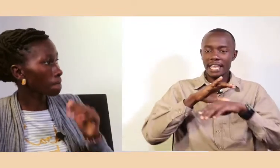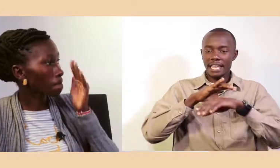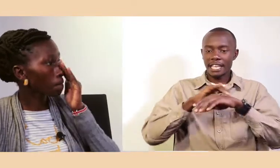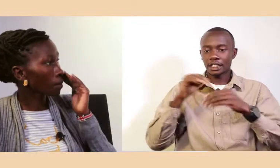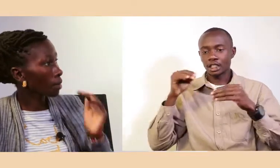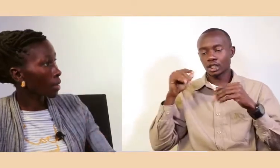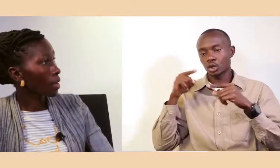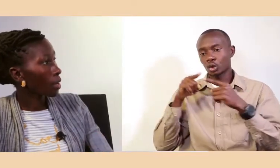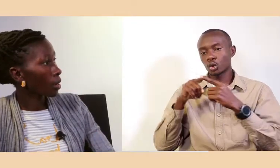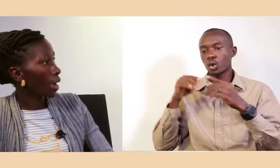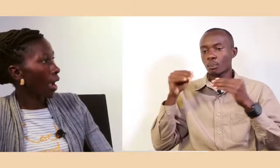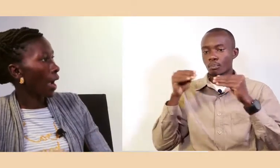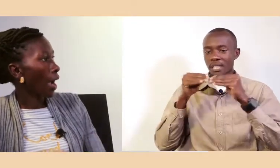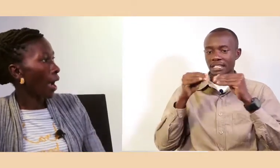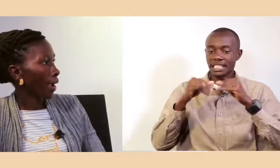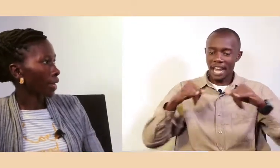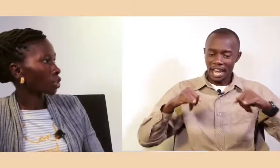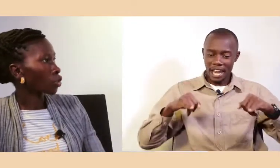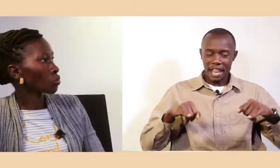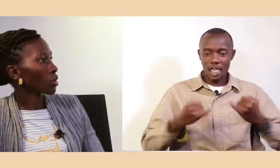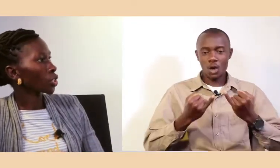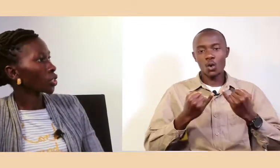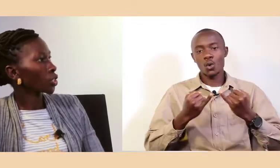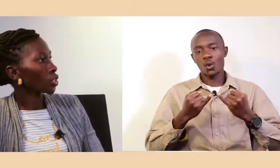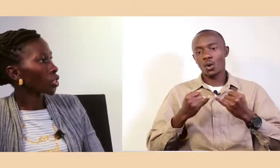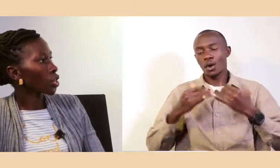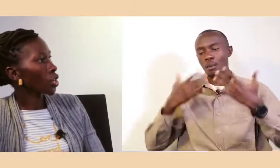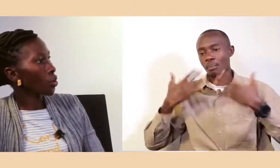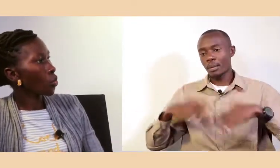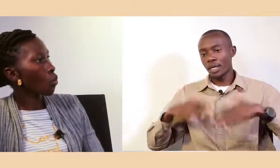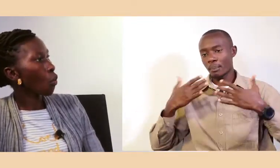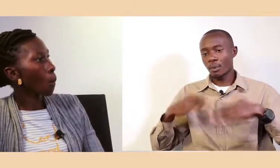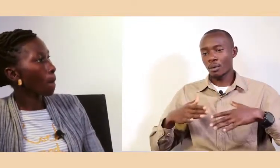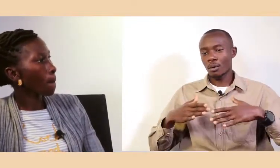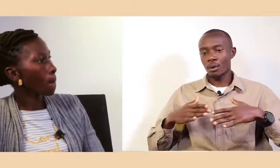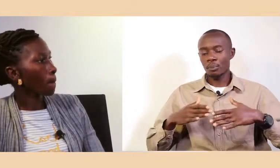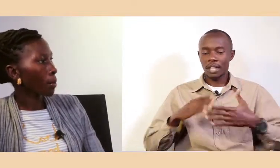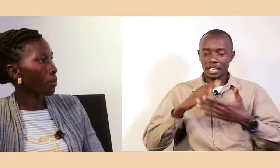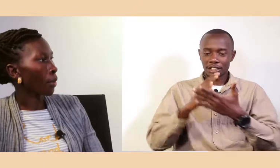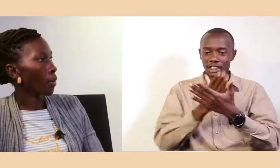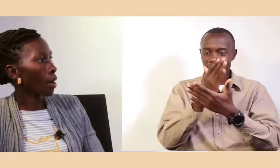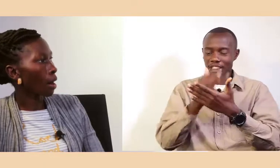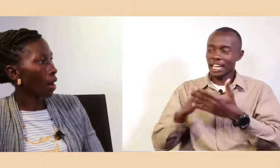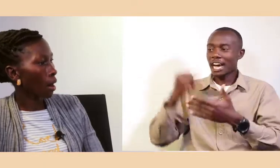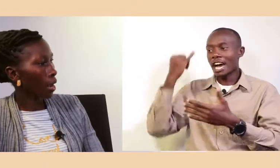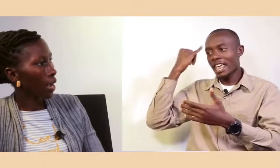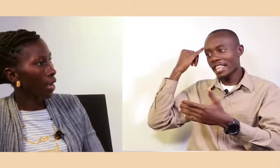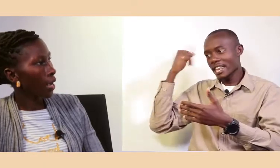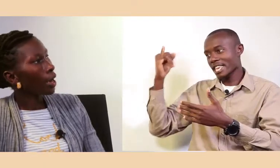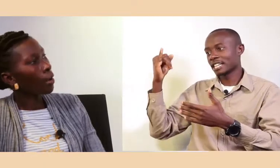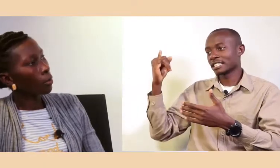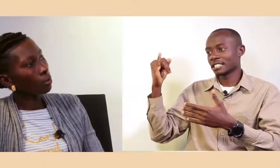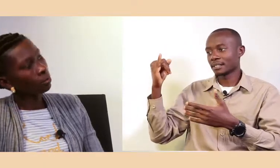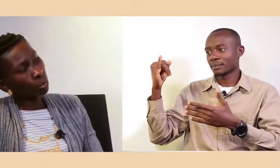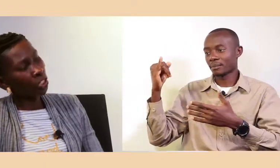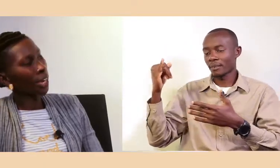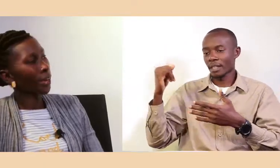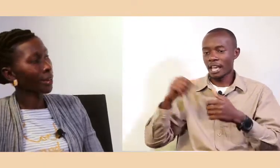because I get to meet new people who share